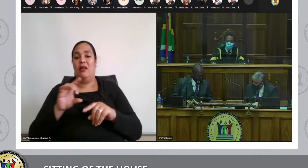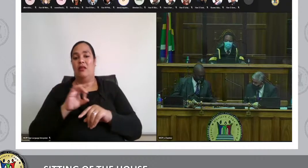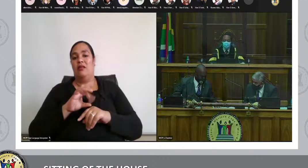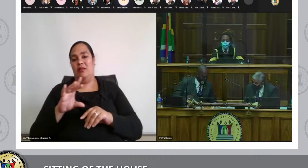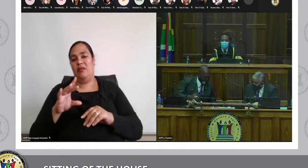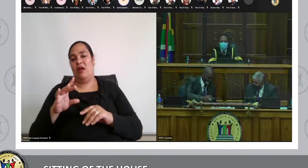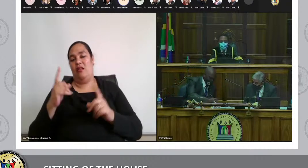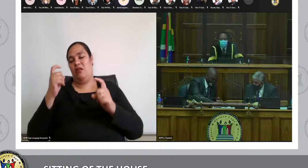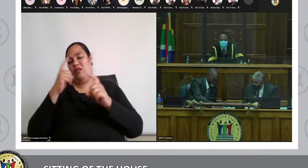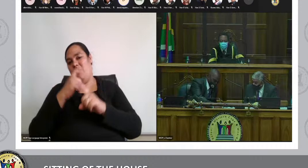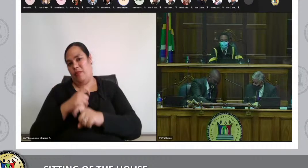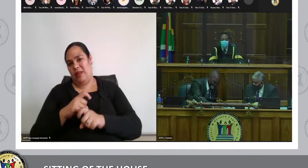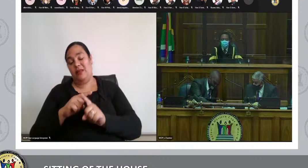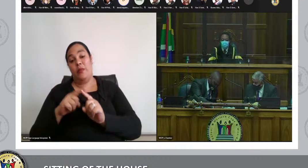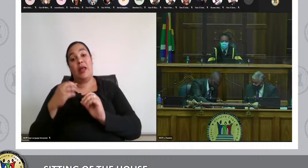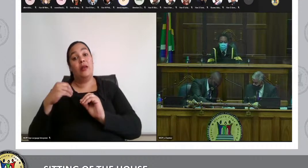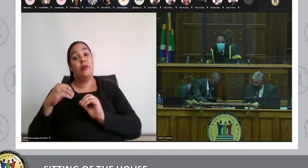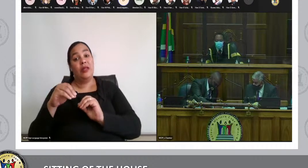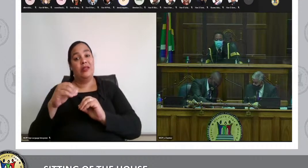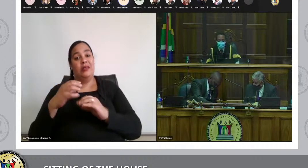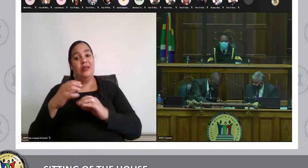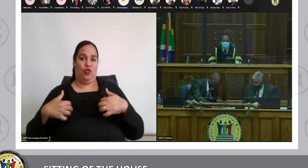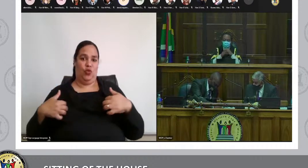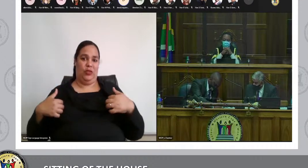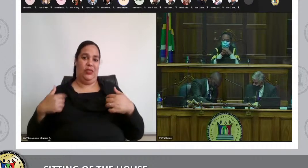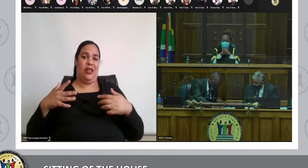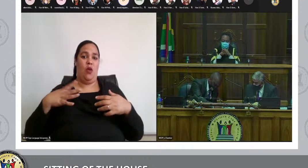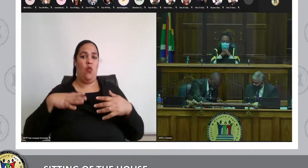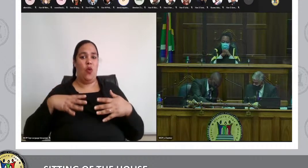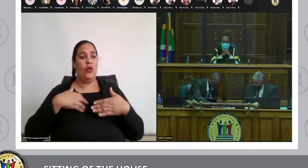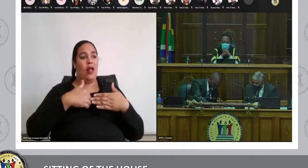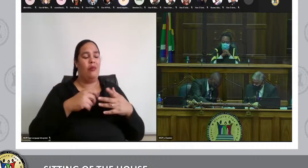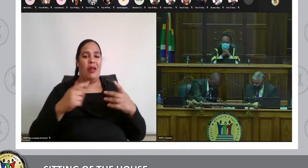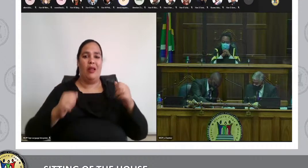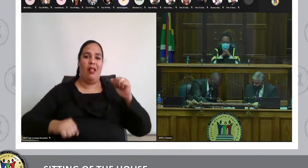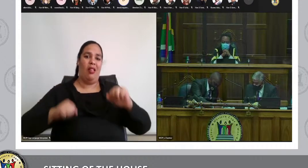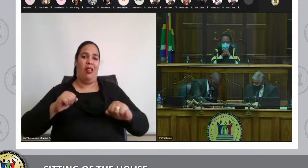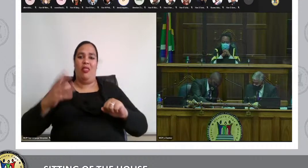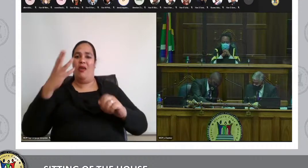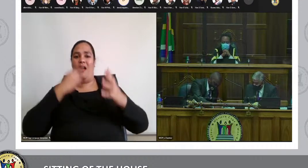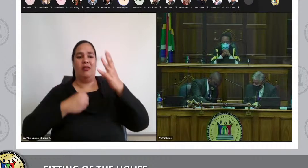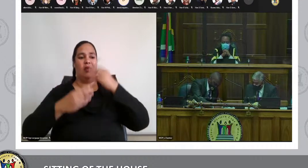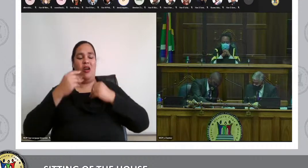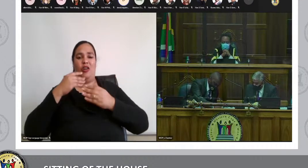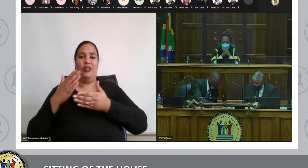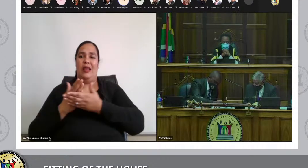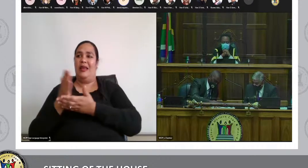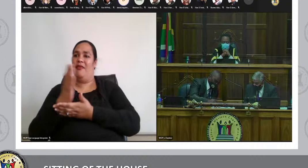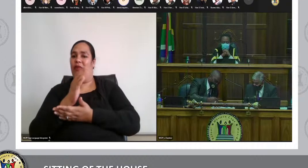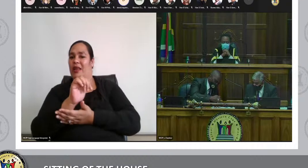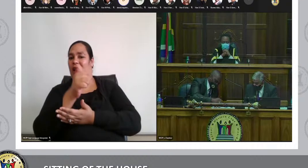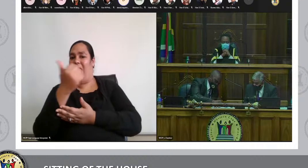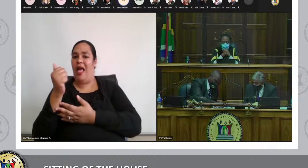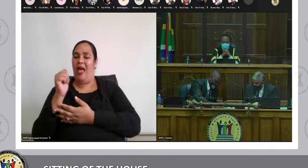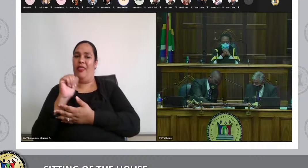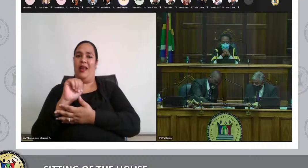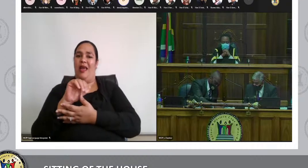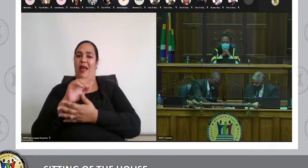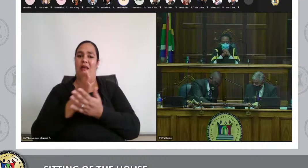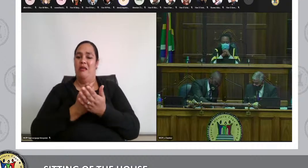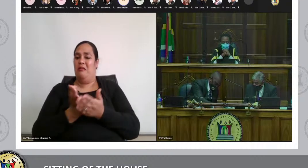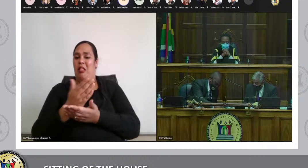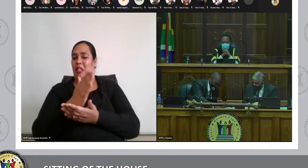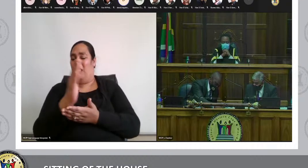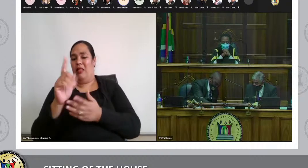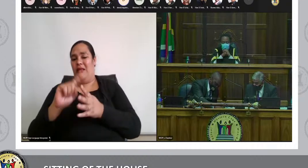too complex. Businesses are frustrated. They want to help, but they are being asked to navigate a spider's web of regulations which